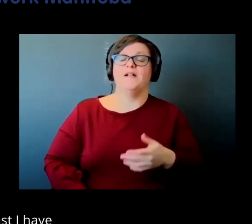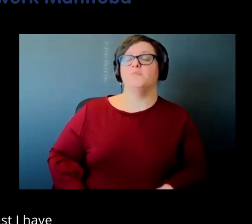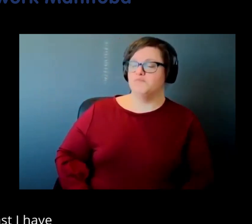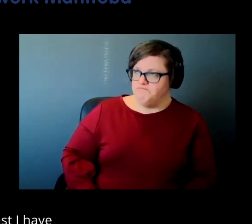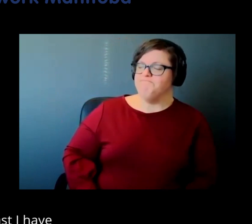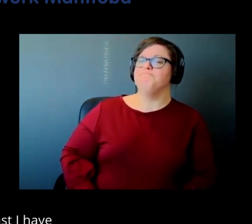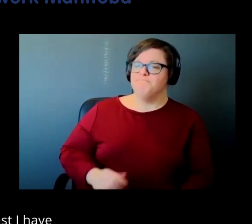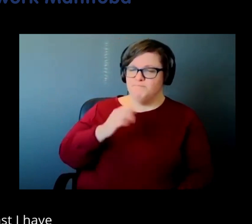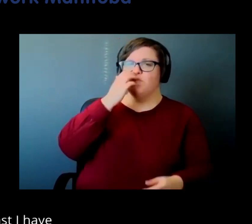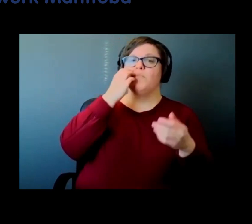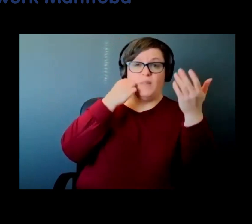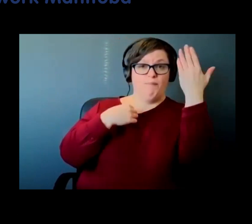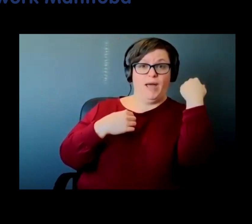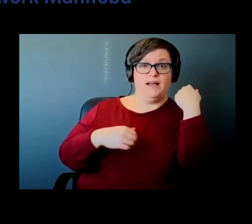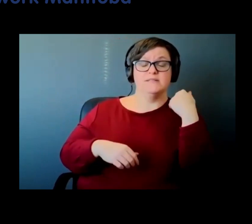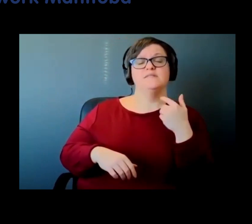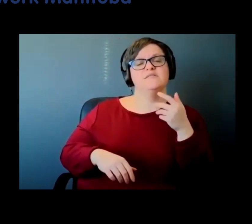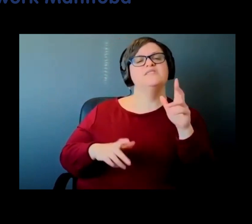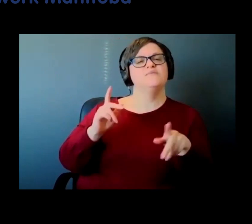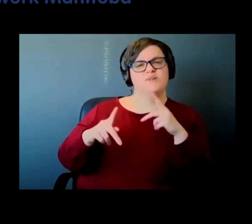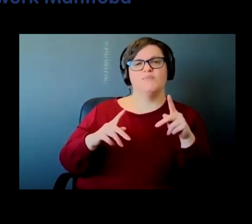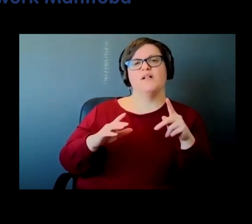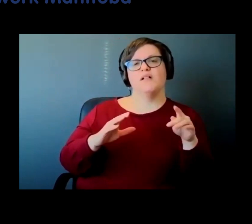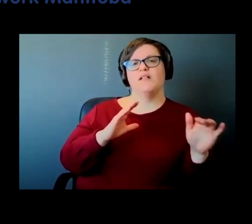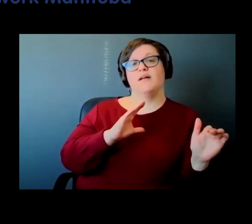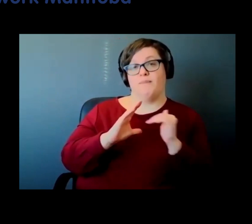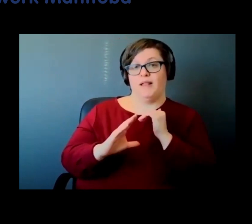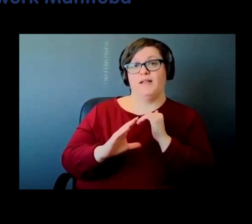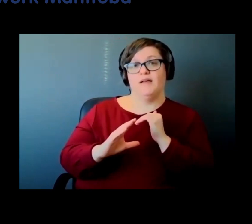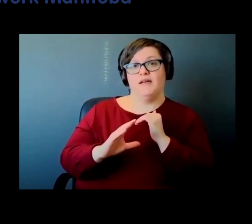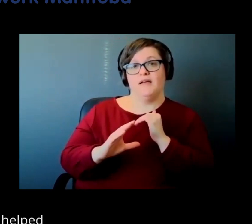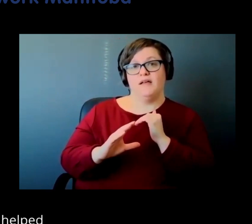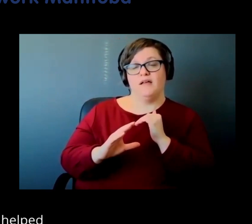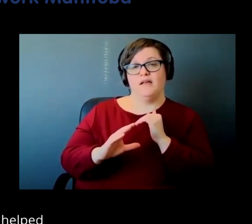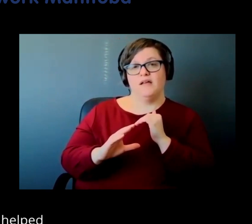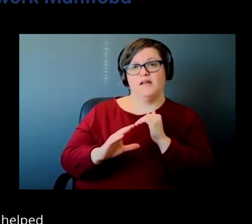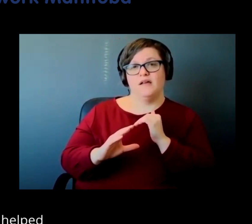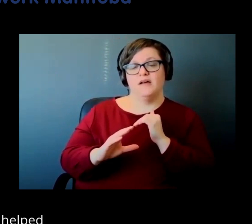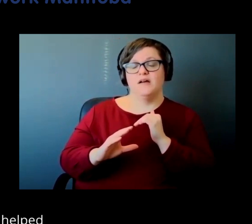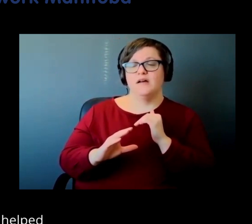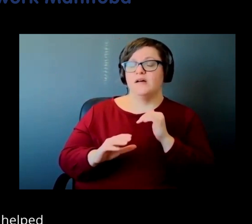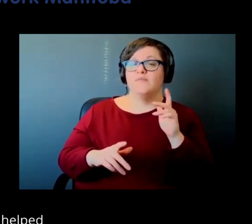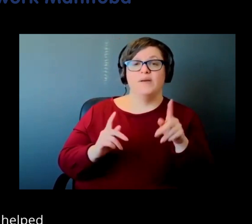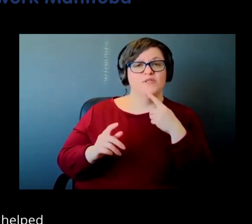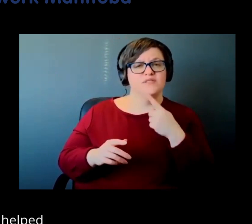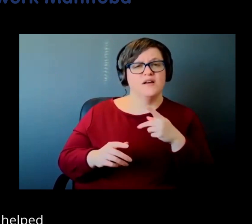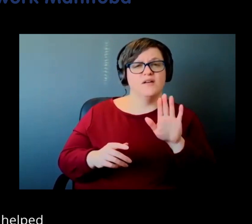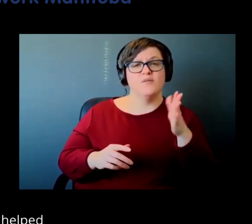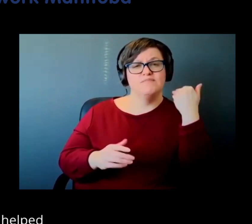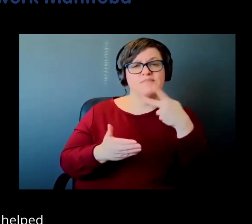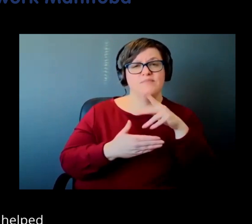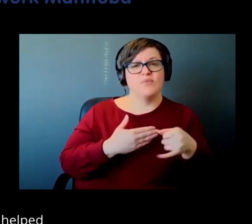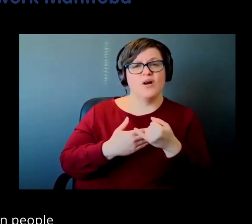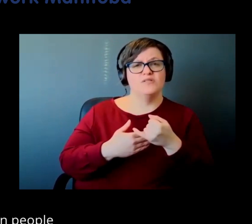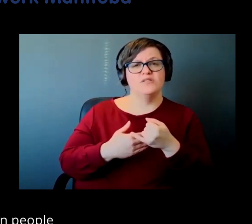I have received some emails and messages and comments saying how, especially Who Says We Need Fresh Air, how it really helped, you know, some family